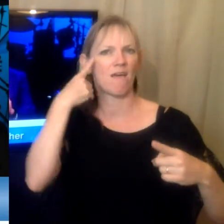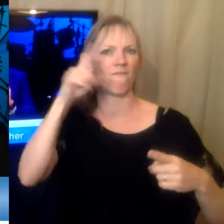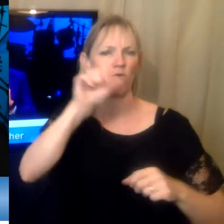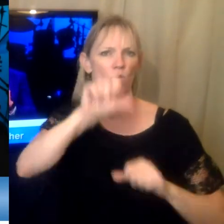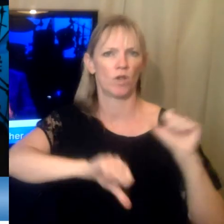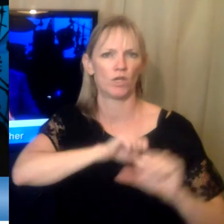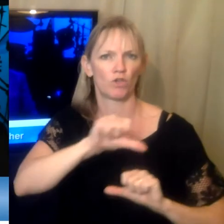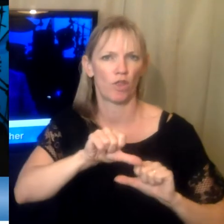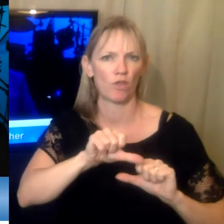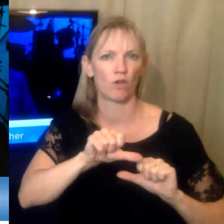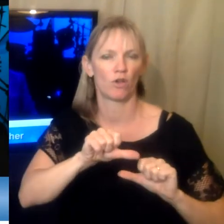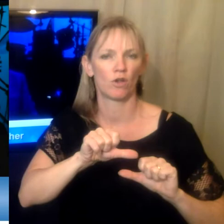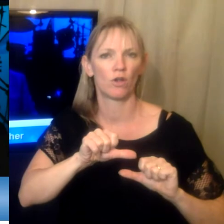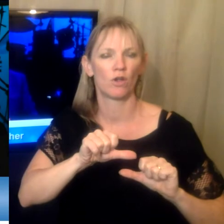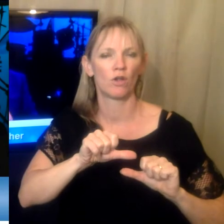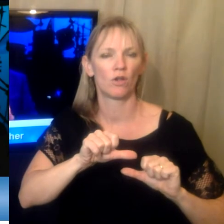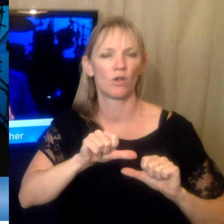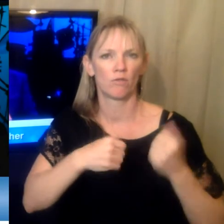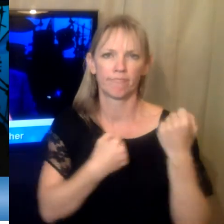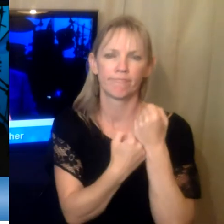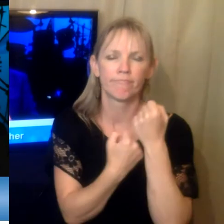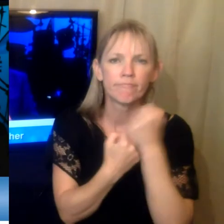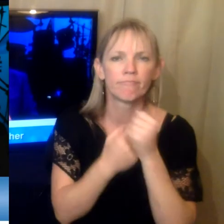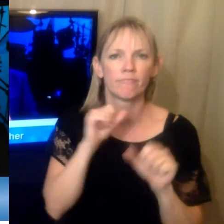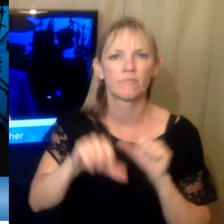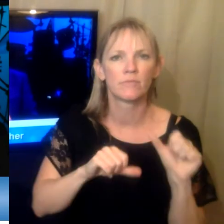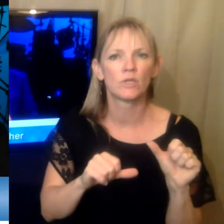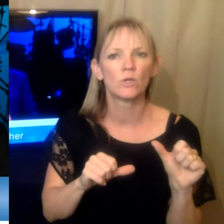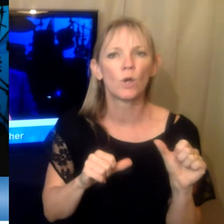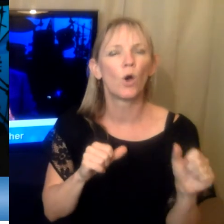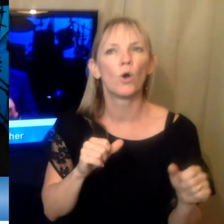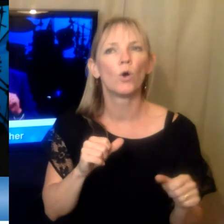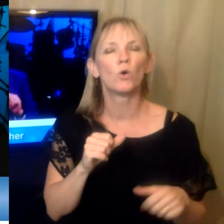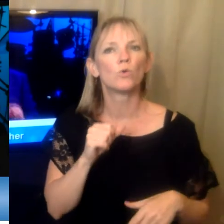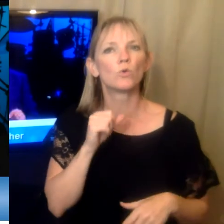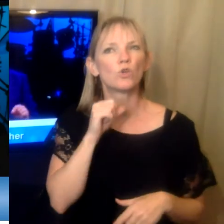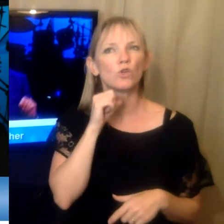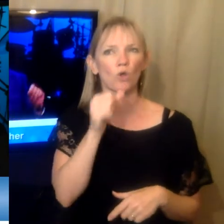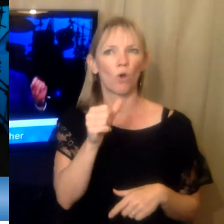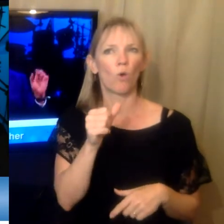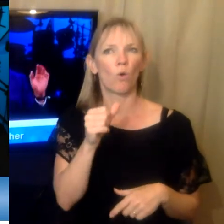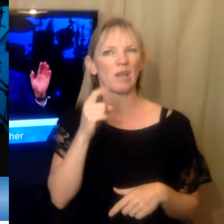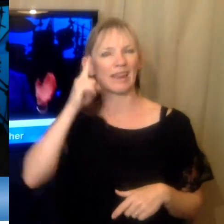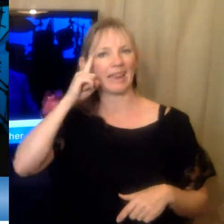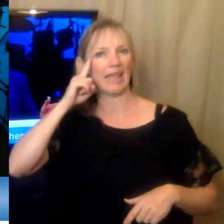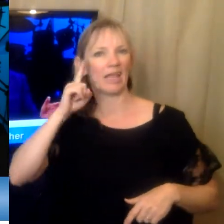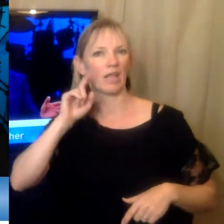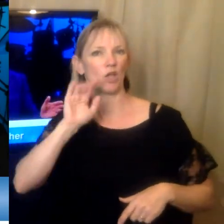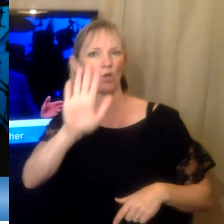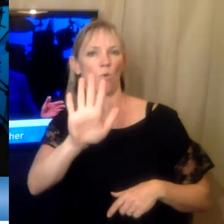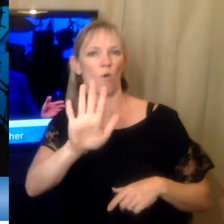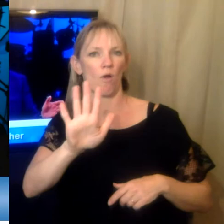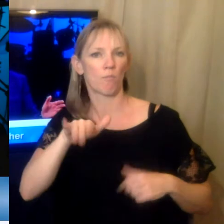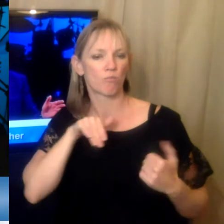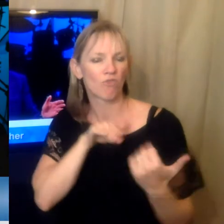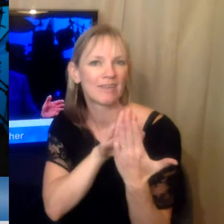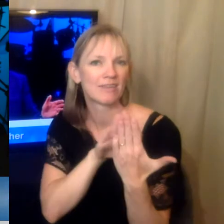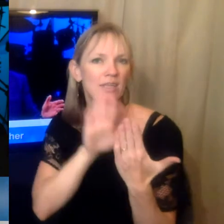Never underestimate the power of your compassionate presence.